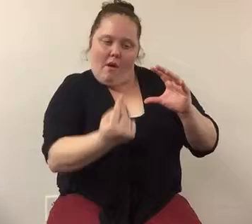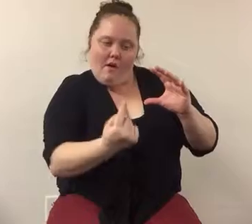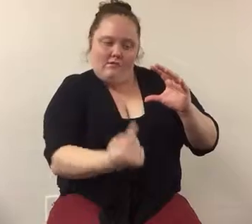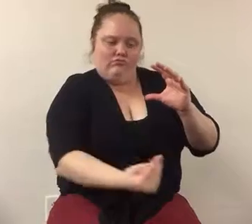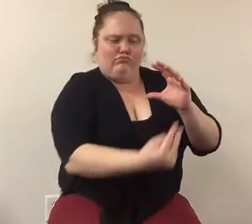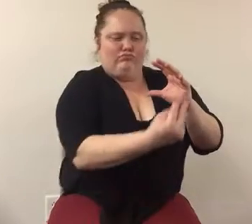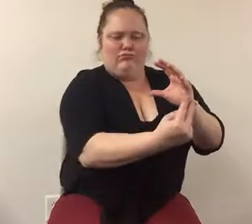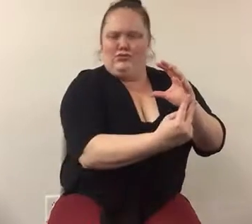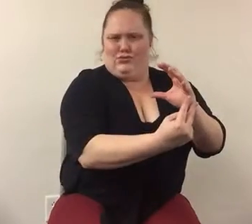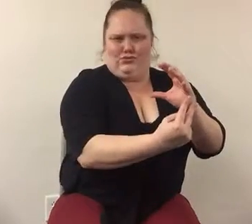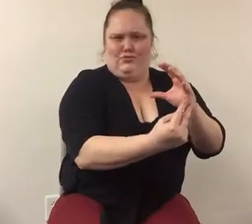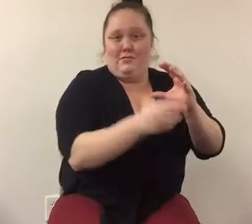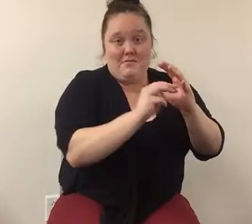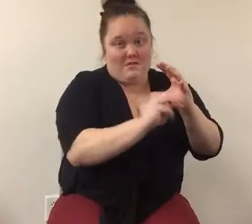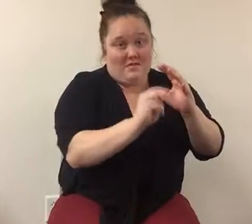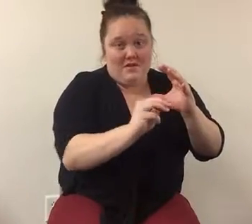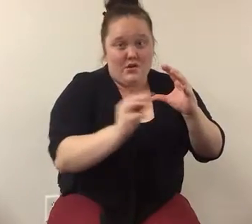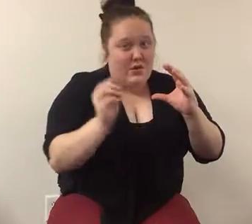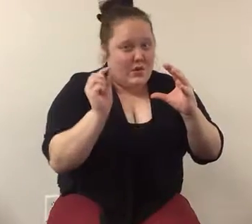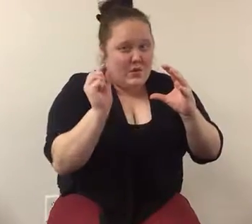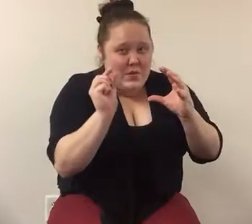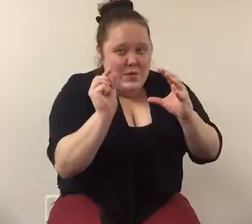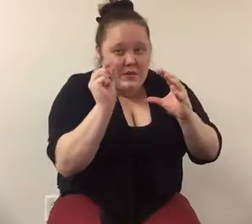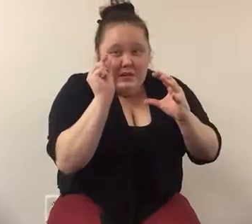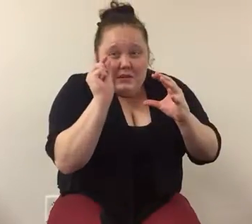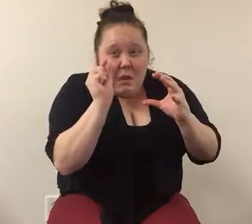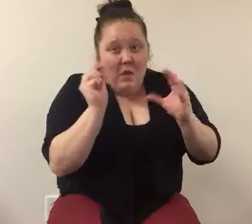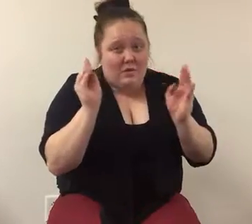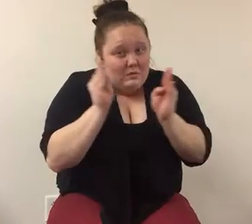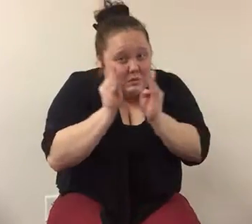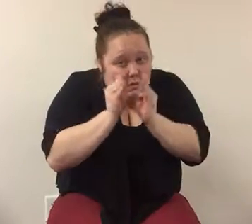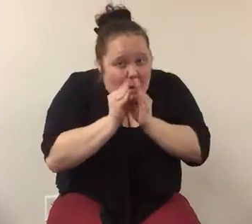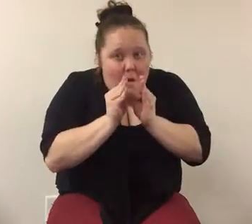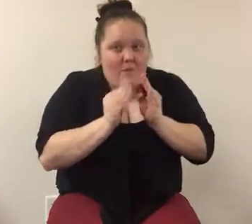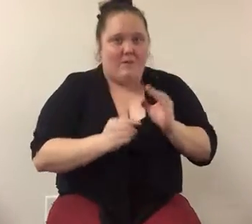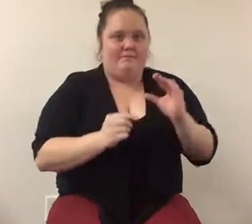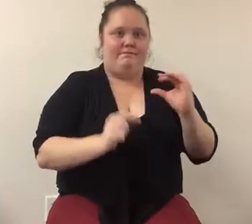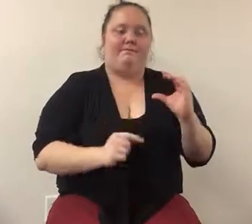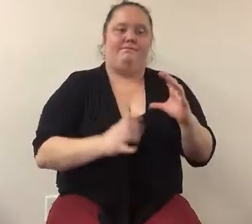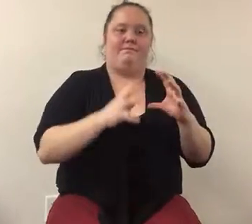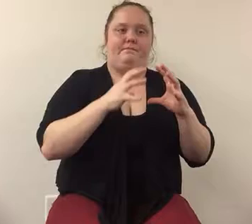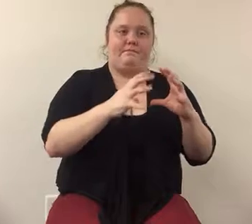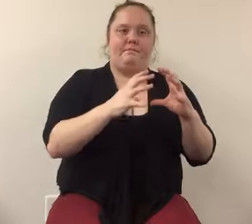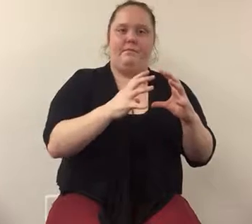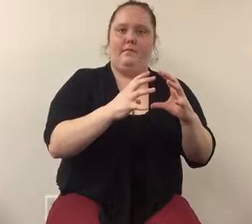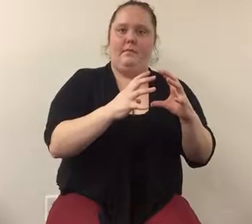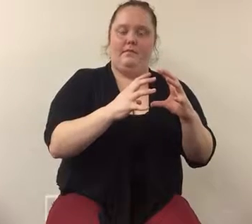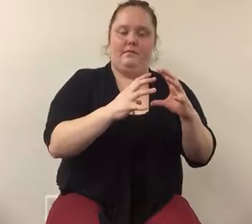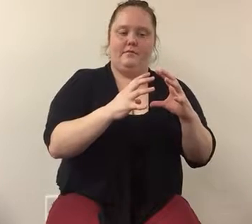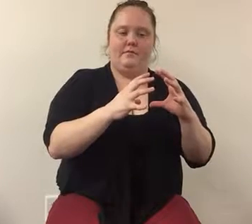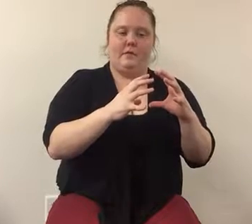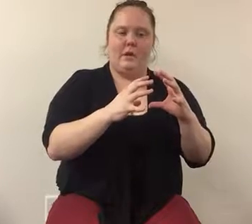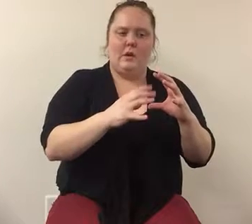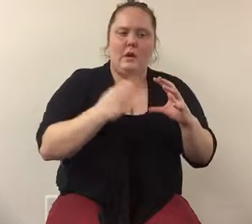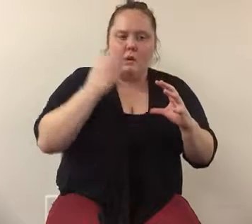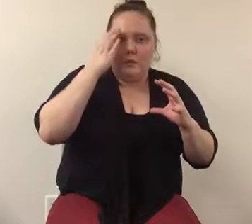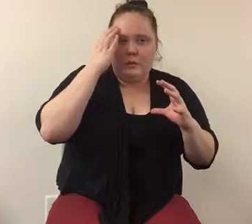millimeters. Again, very, very small. The trick to the procedure is to remove this cataract, this three-dimensional